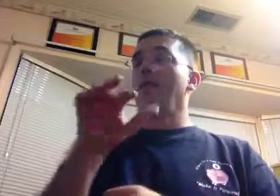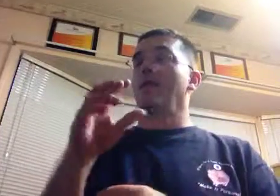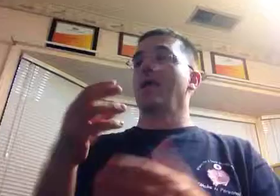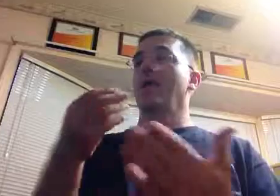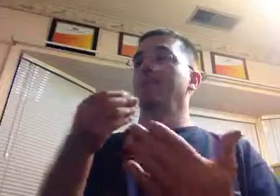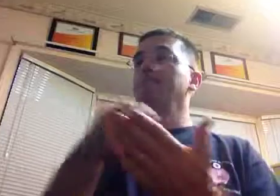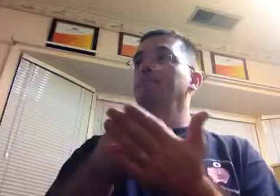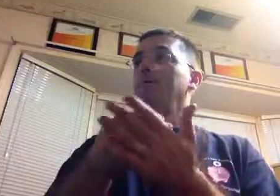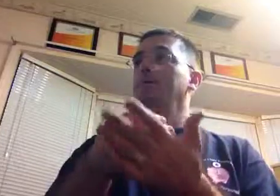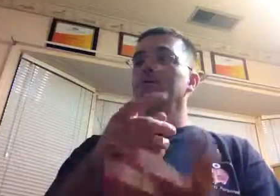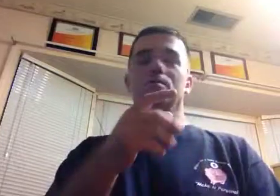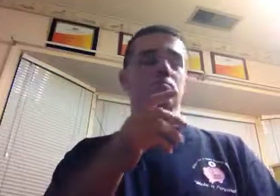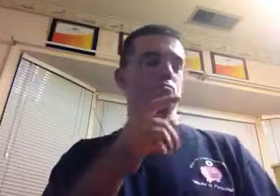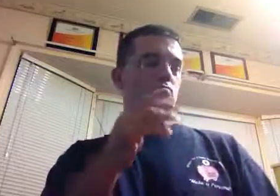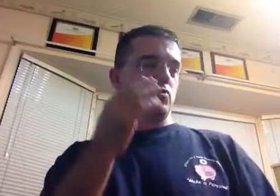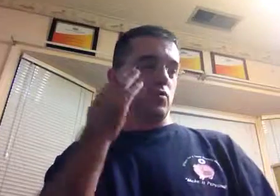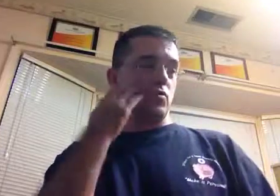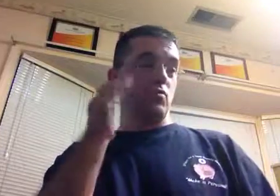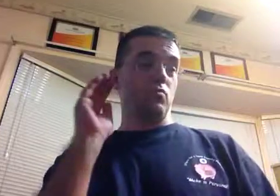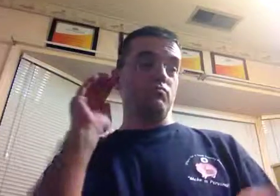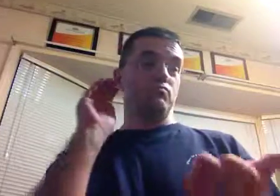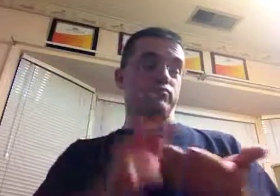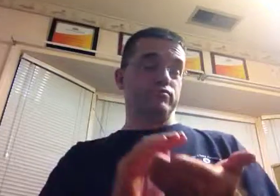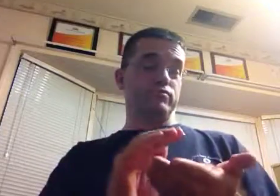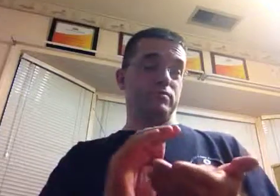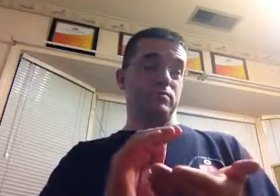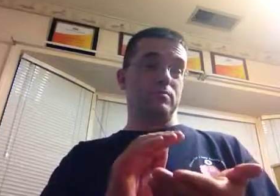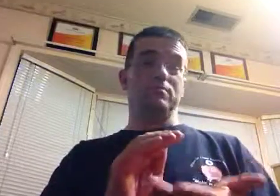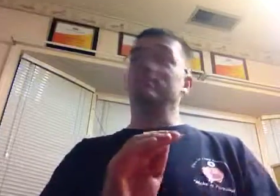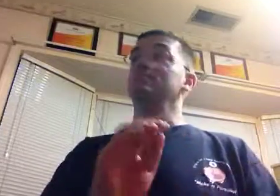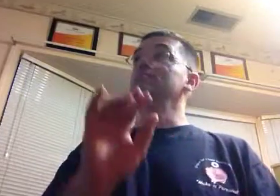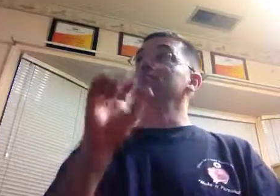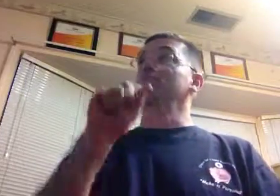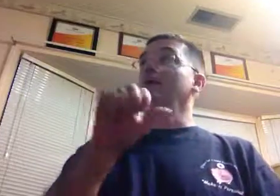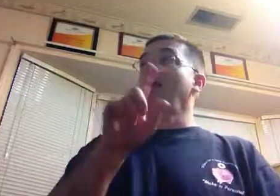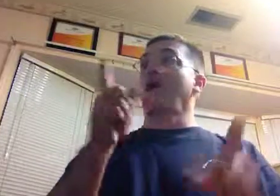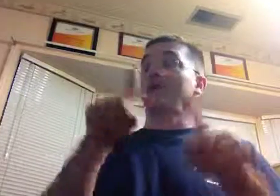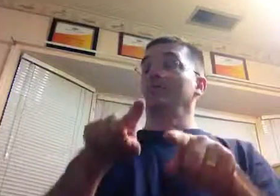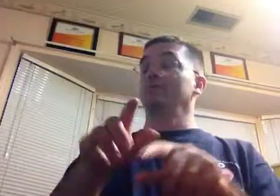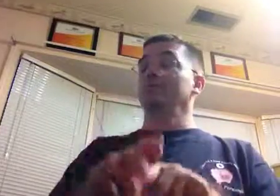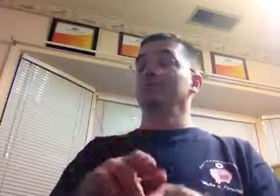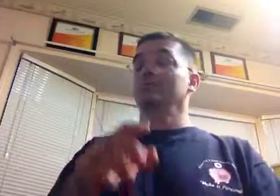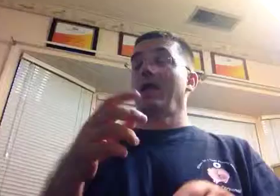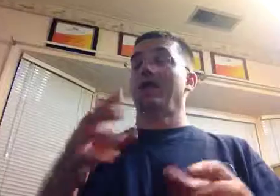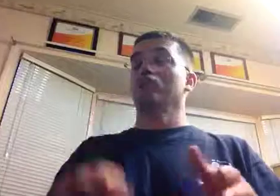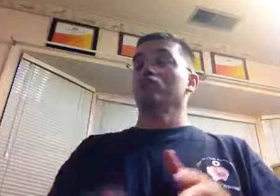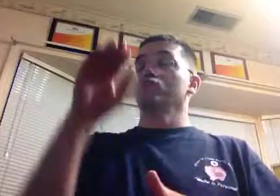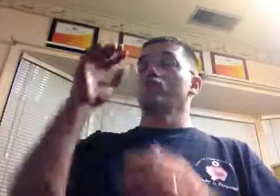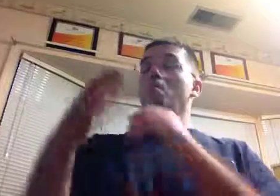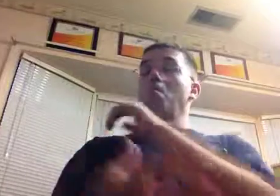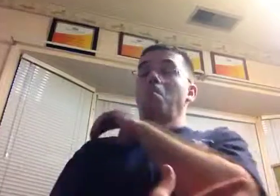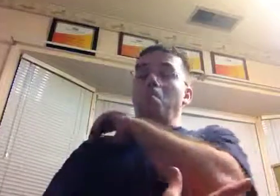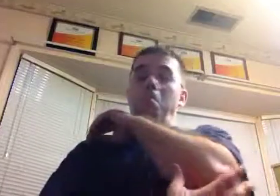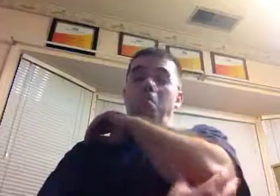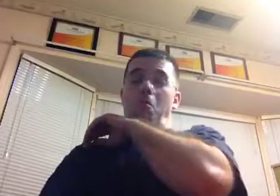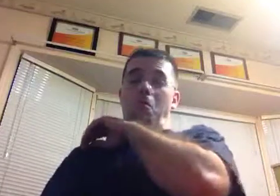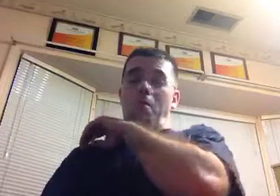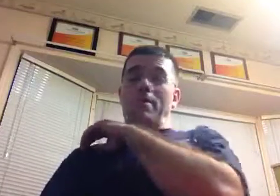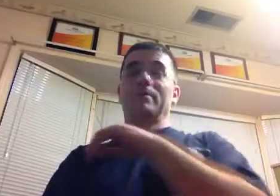And your income is low. It is low. I grew up very poor, and my husband and I were